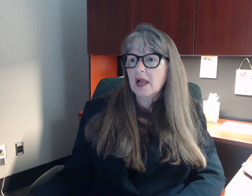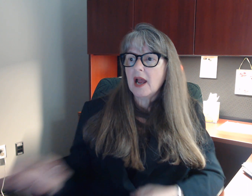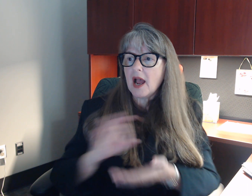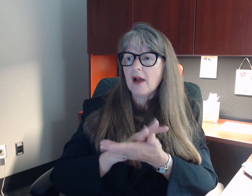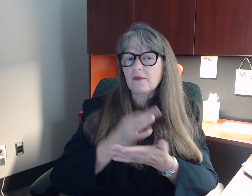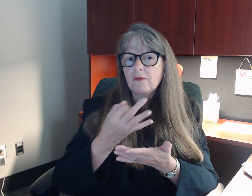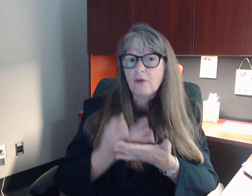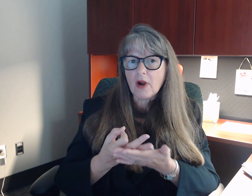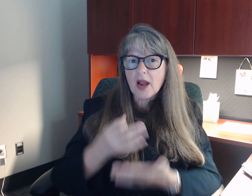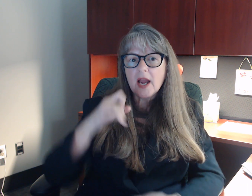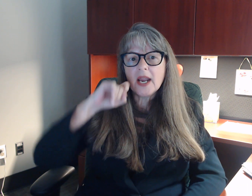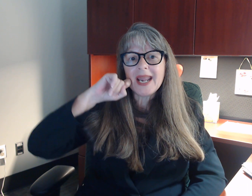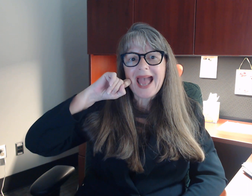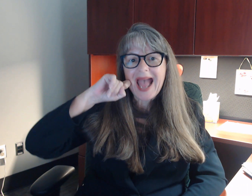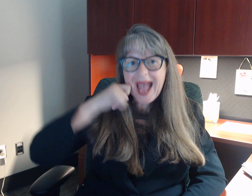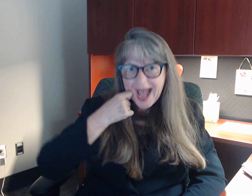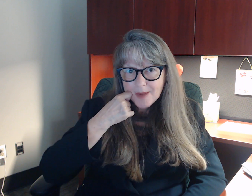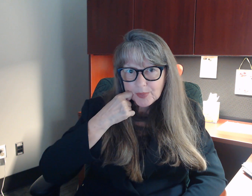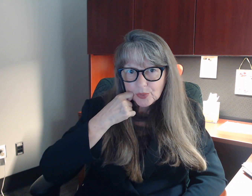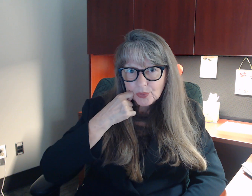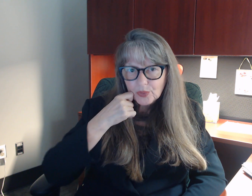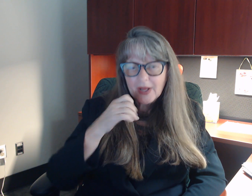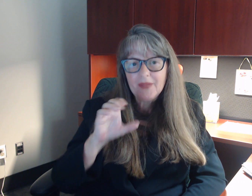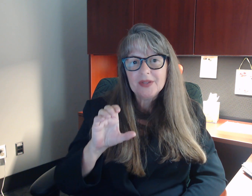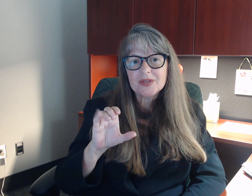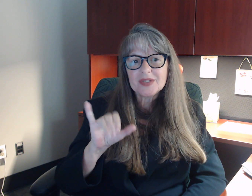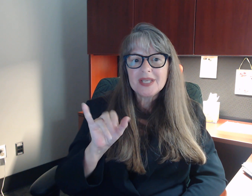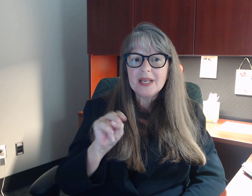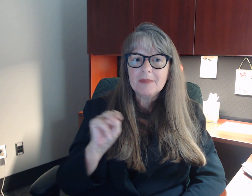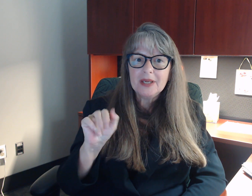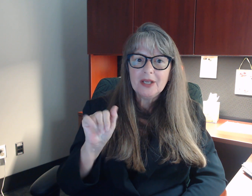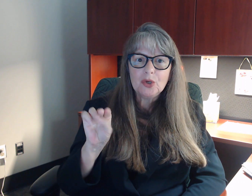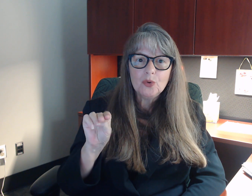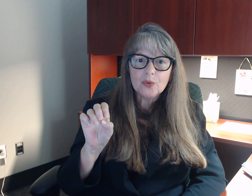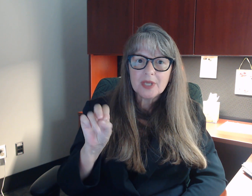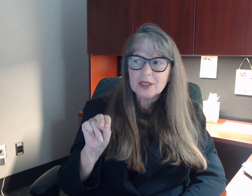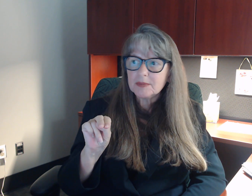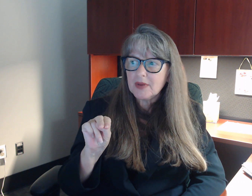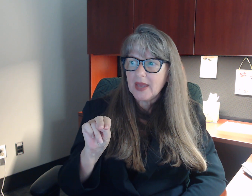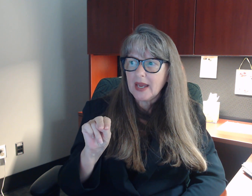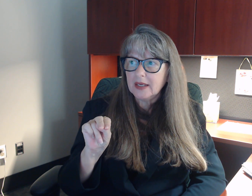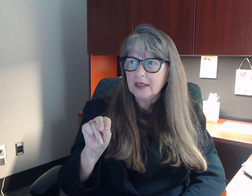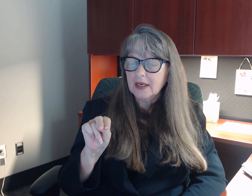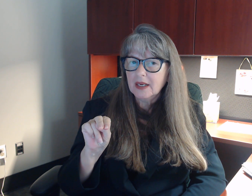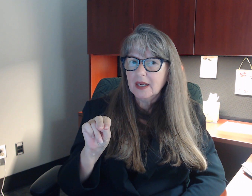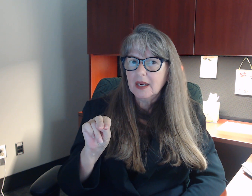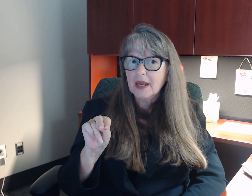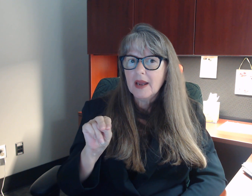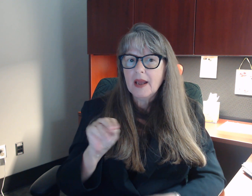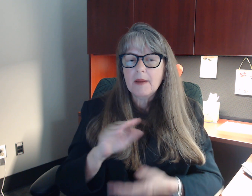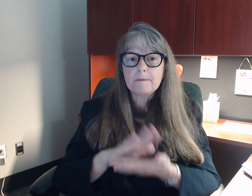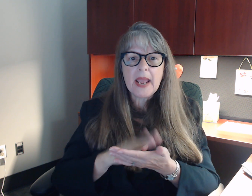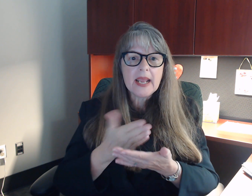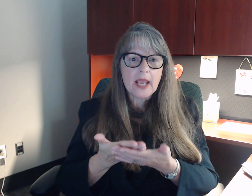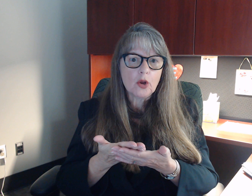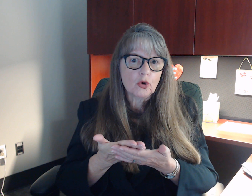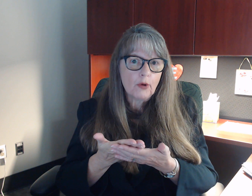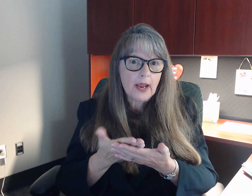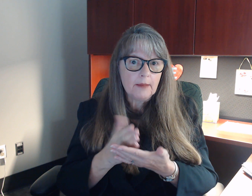A fried apple, and then cinnamon, and who knows how to spell that? Pancake or crepe. It's